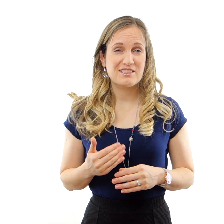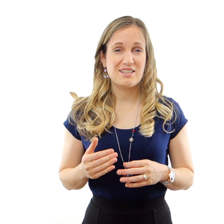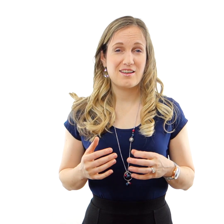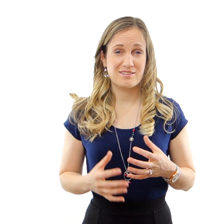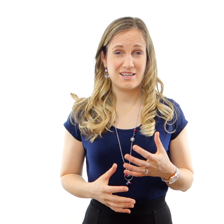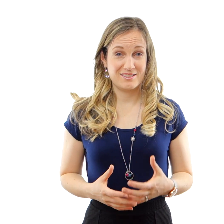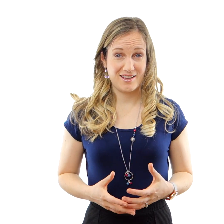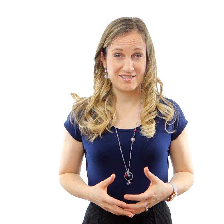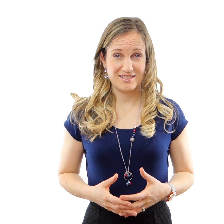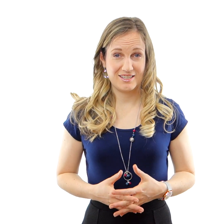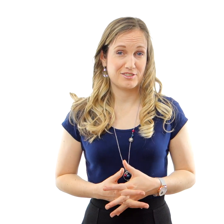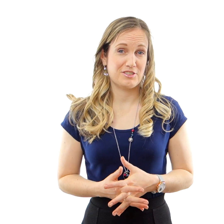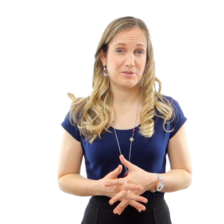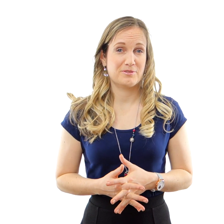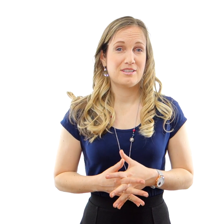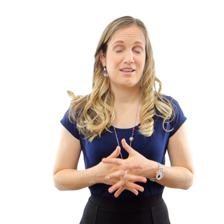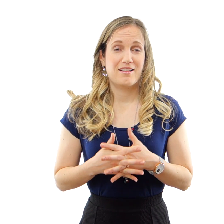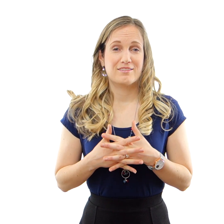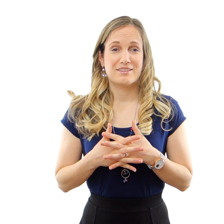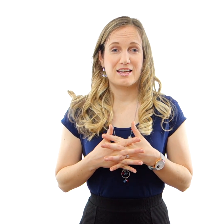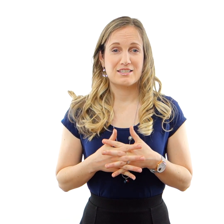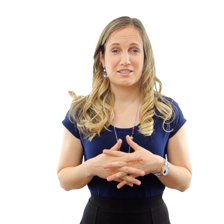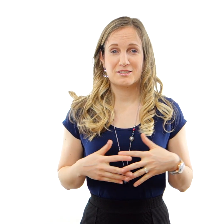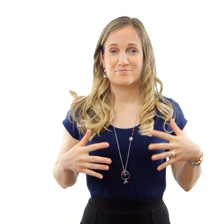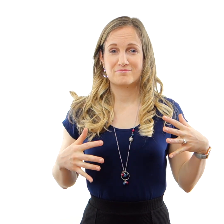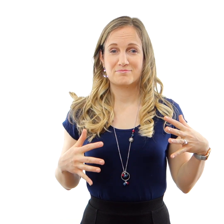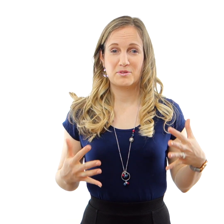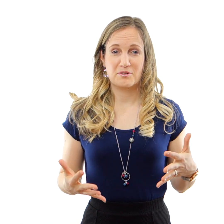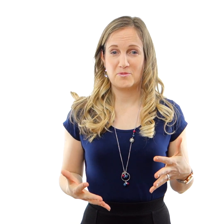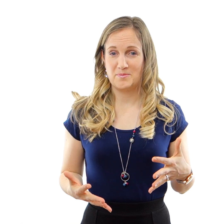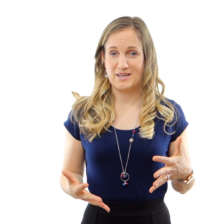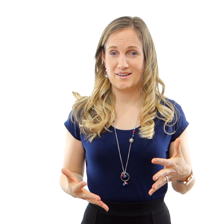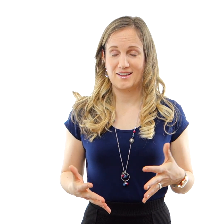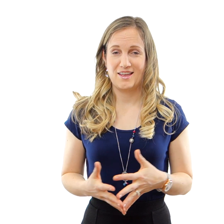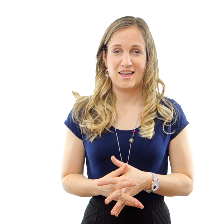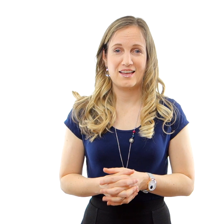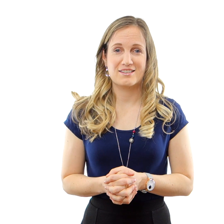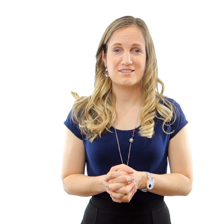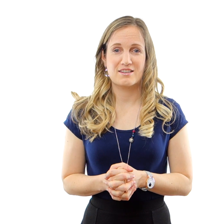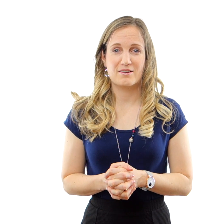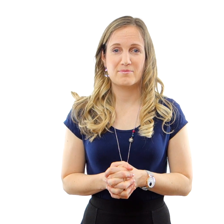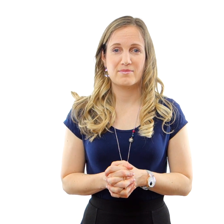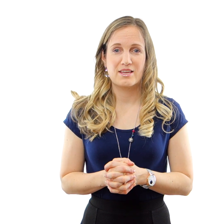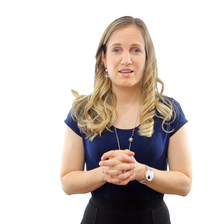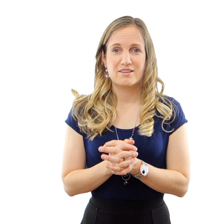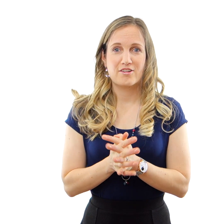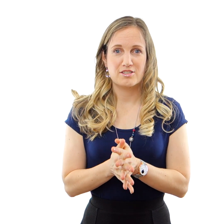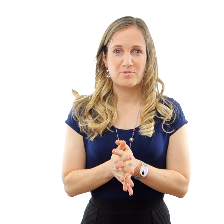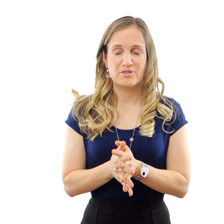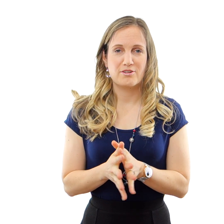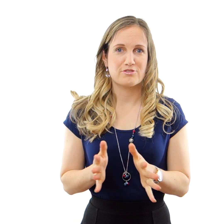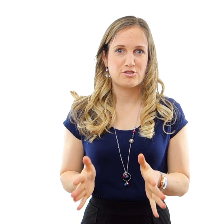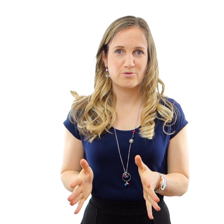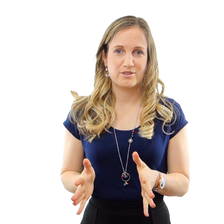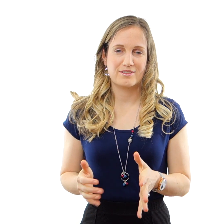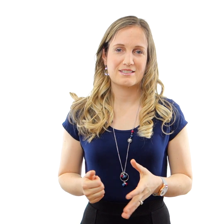neat LDS signs in here too, like Book of Mormon and Gospel and Restored, things like